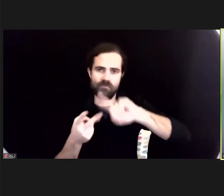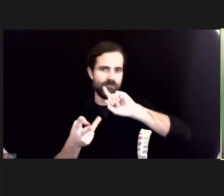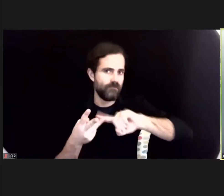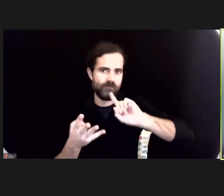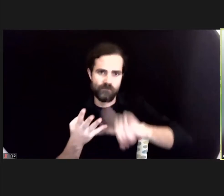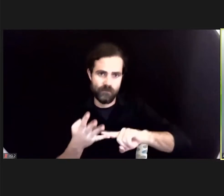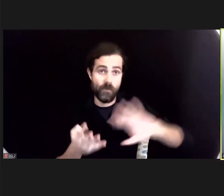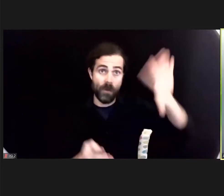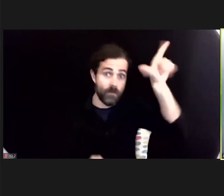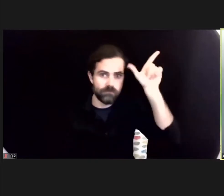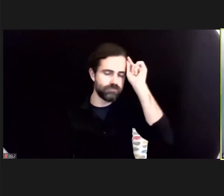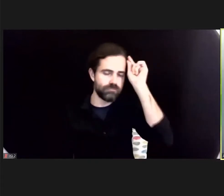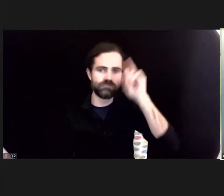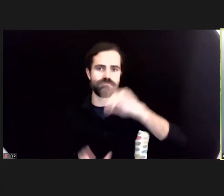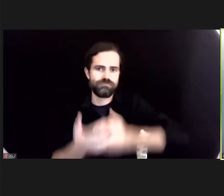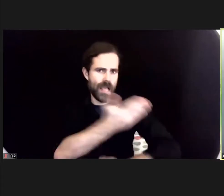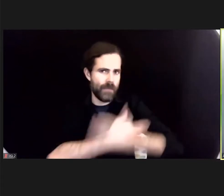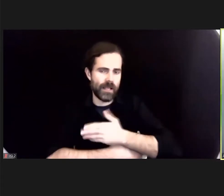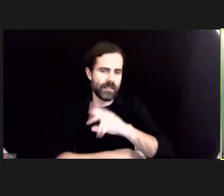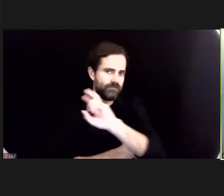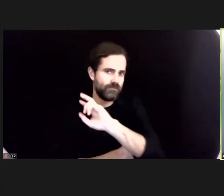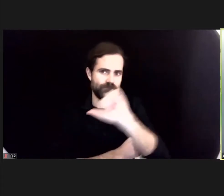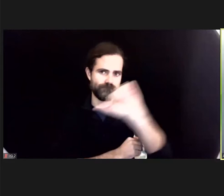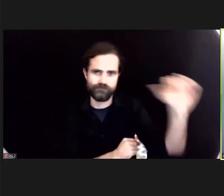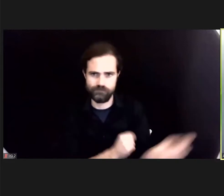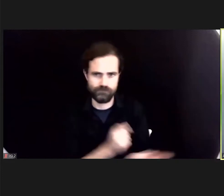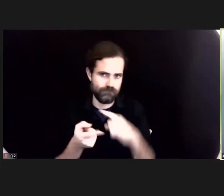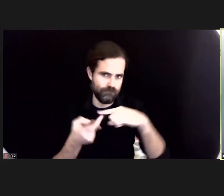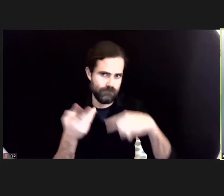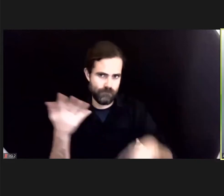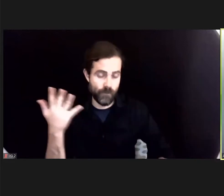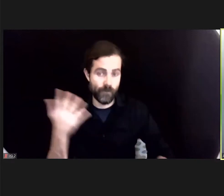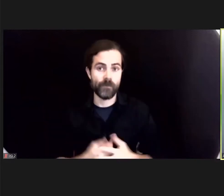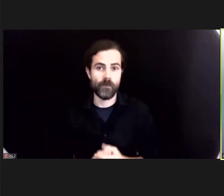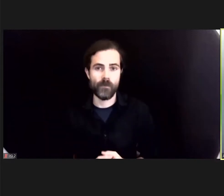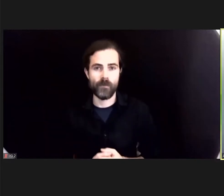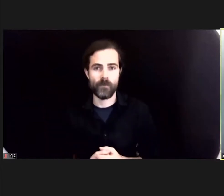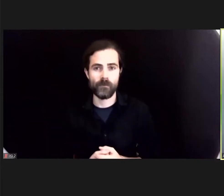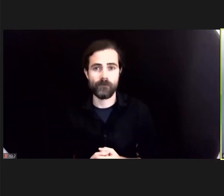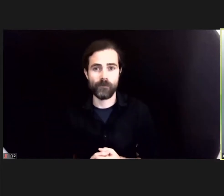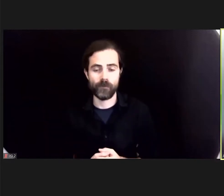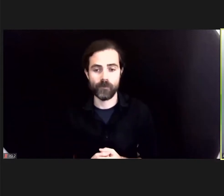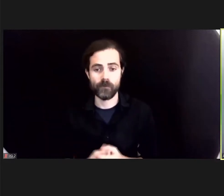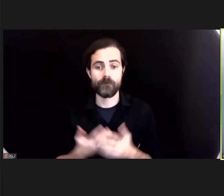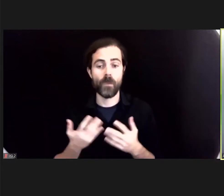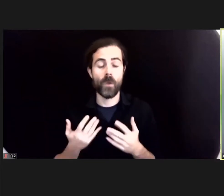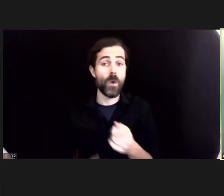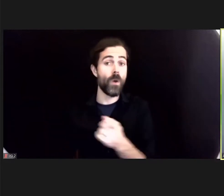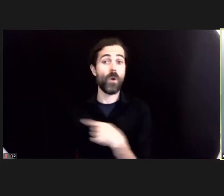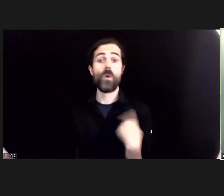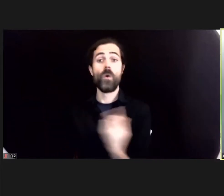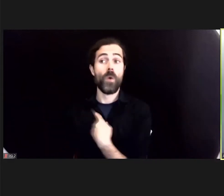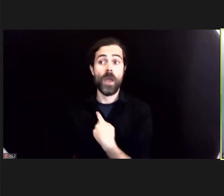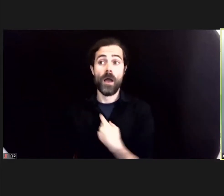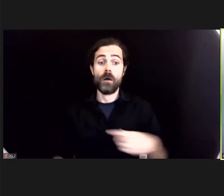those organizations at national level that also represent the disability movement in their country. So we bring together